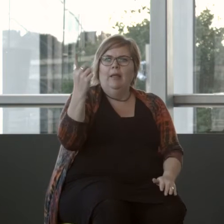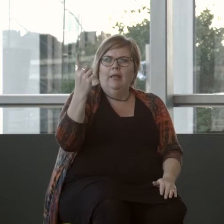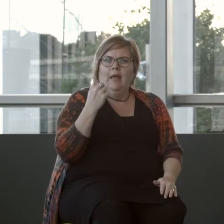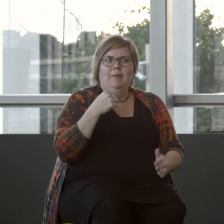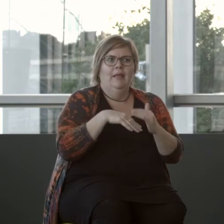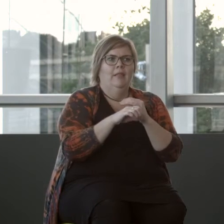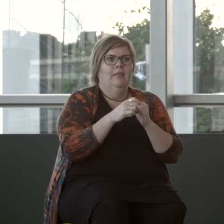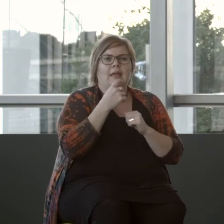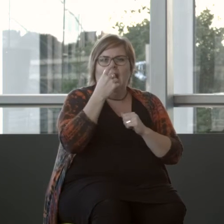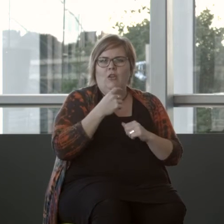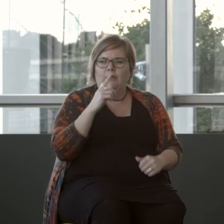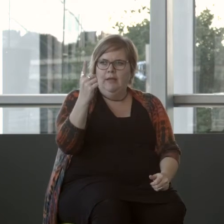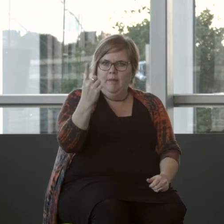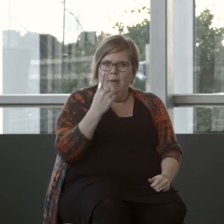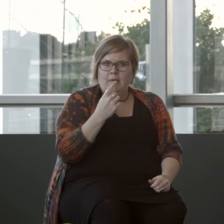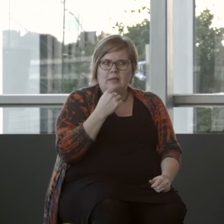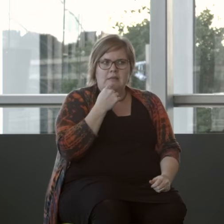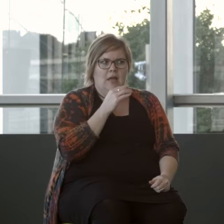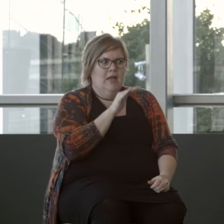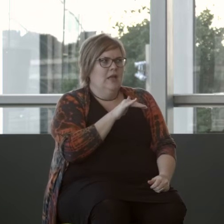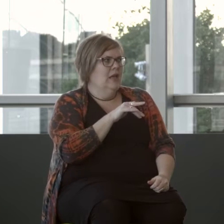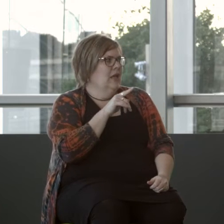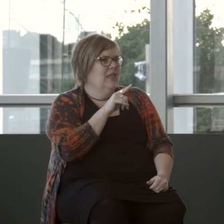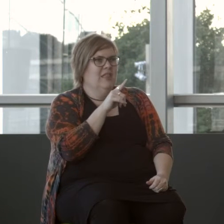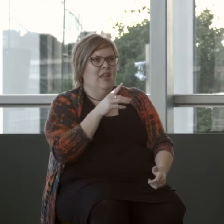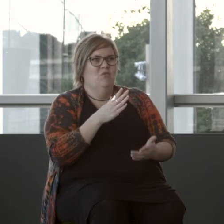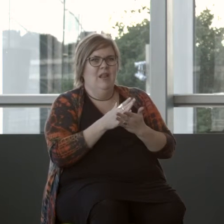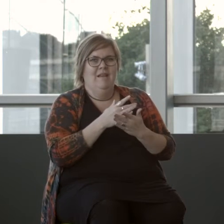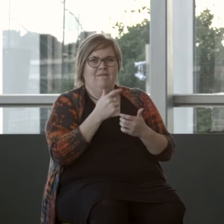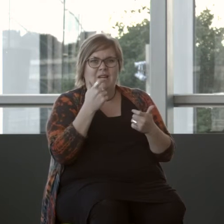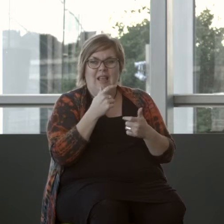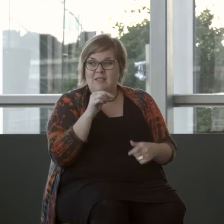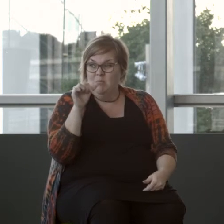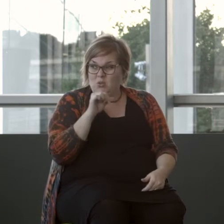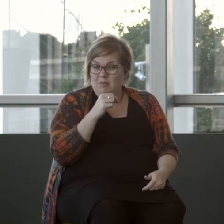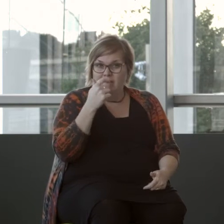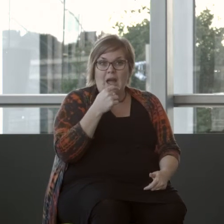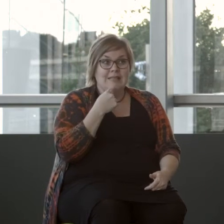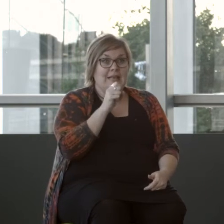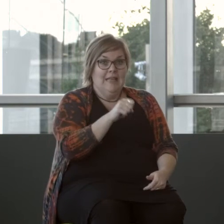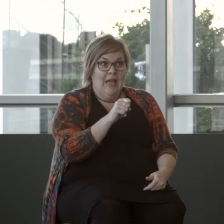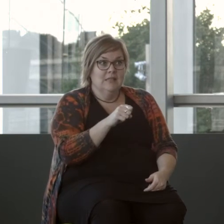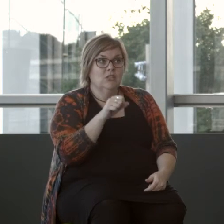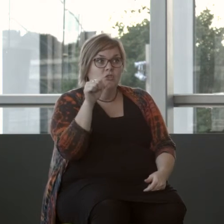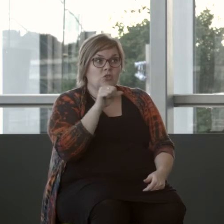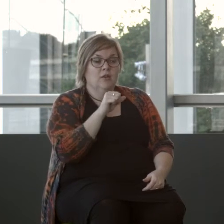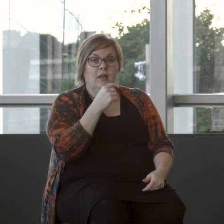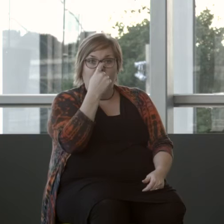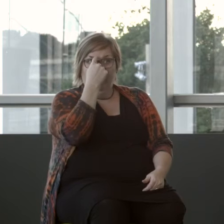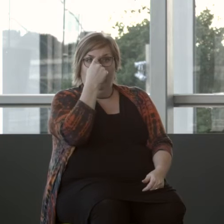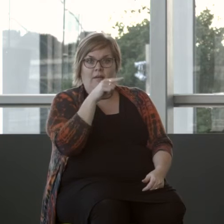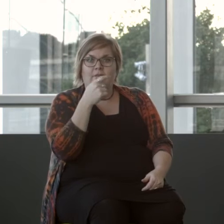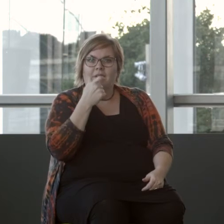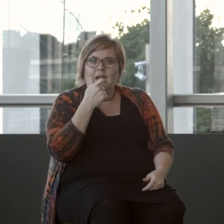the gallery and they were like, oh, they're really funny. Am I meant to find them funny? And I said, yes, you're meant to find them funny.